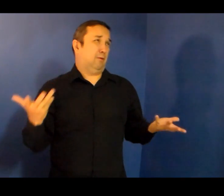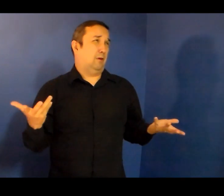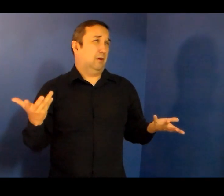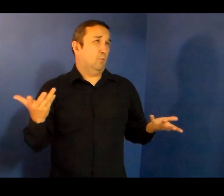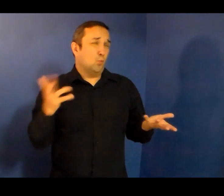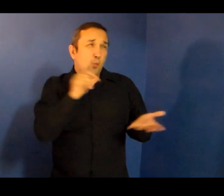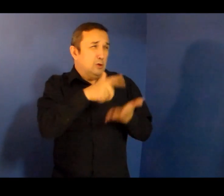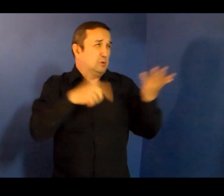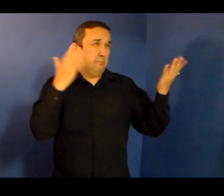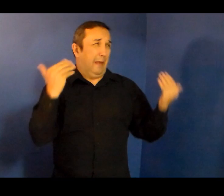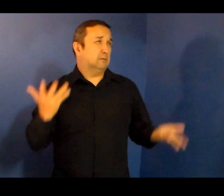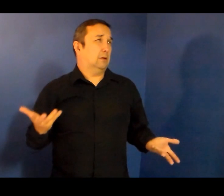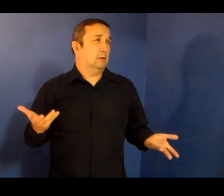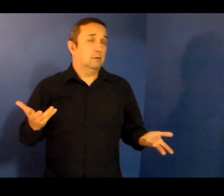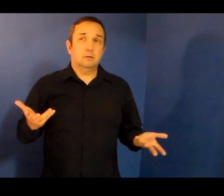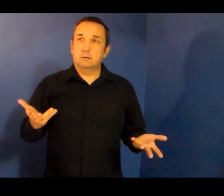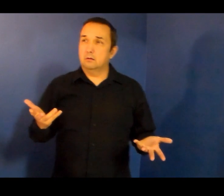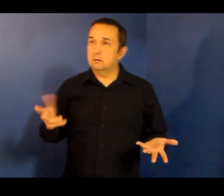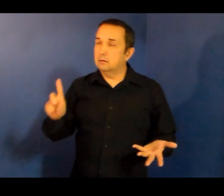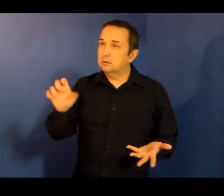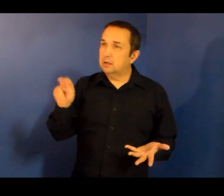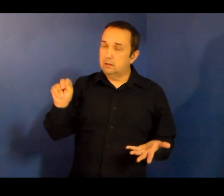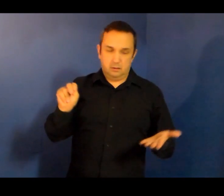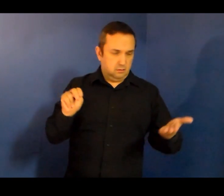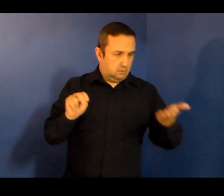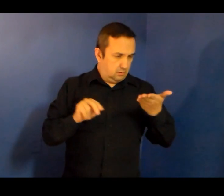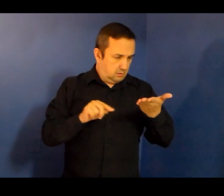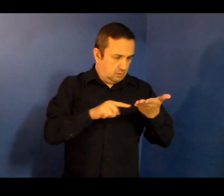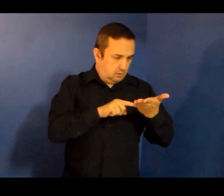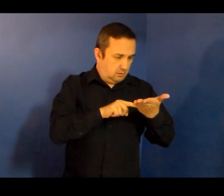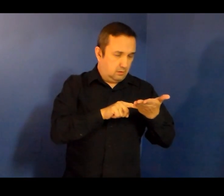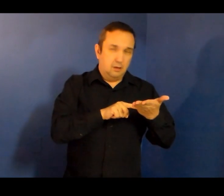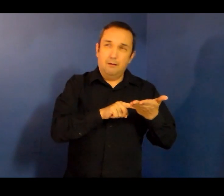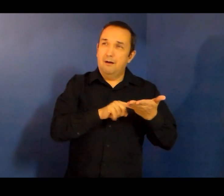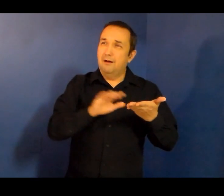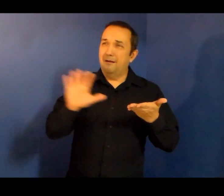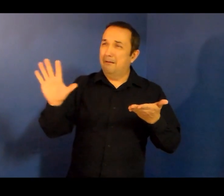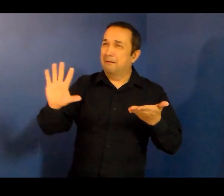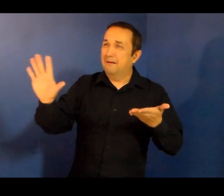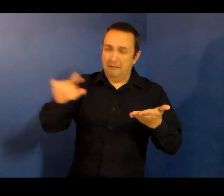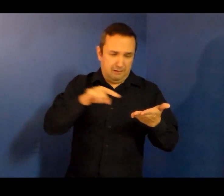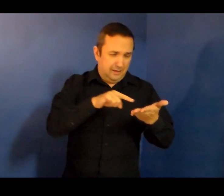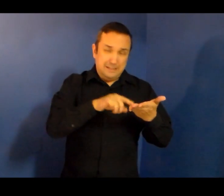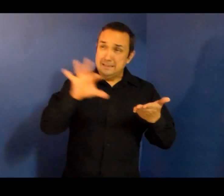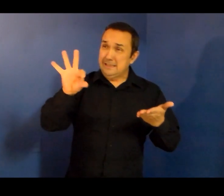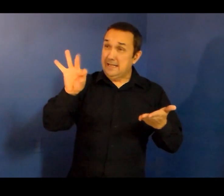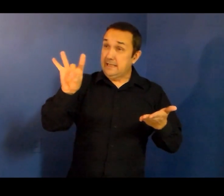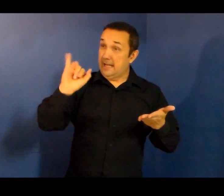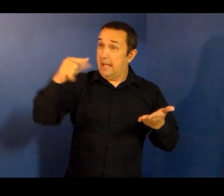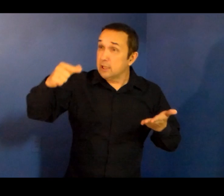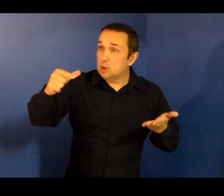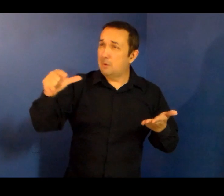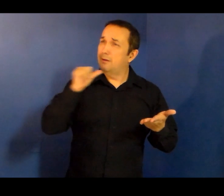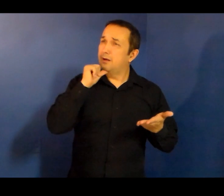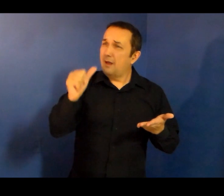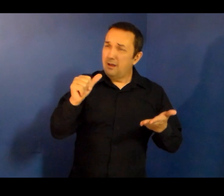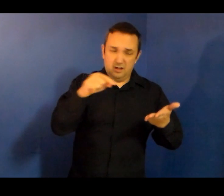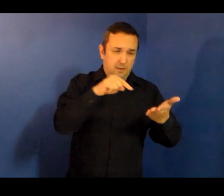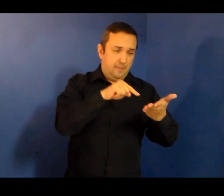98. The dean took out the file and explained to the young man, "You don't have an IQ of 98. You